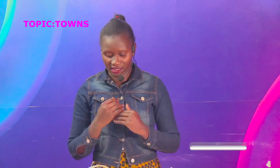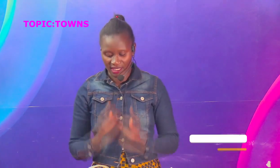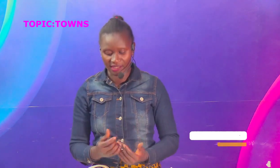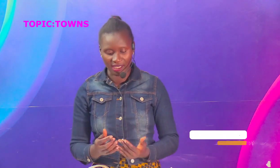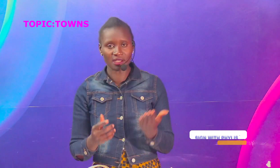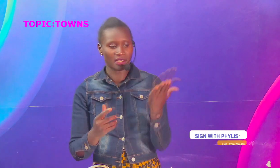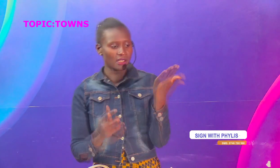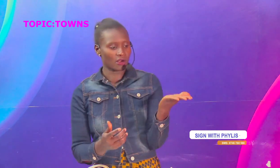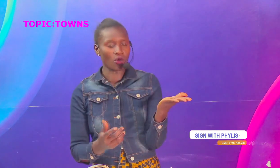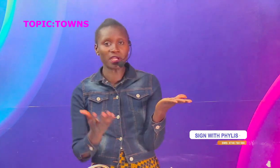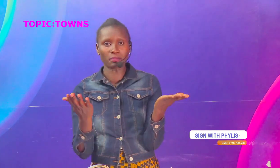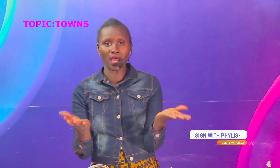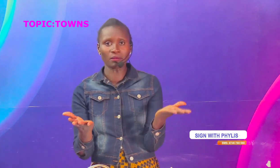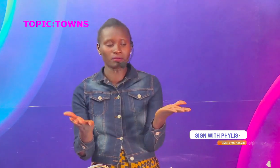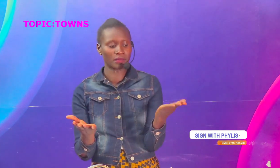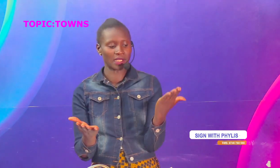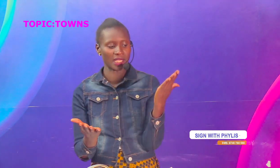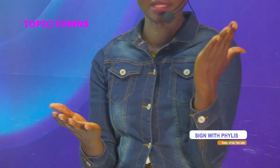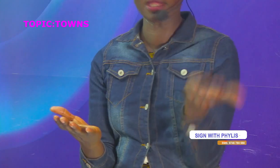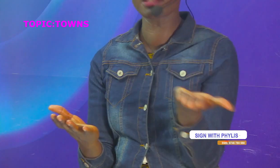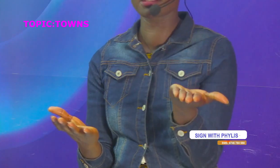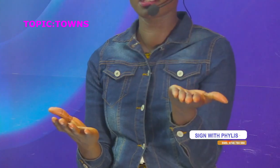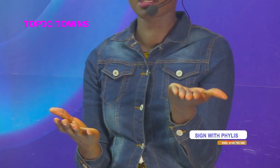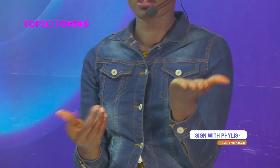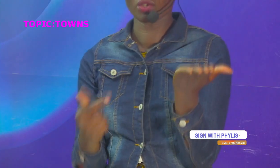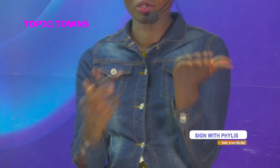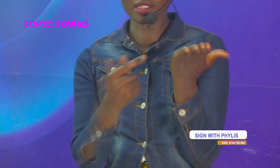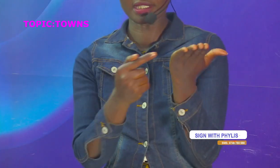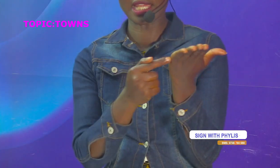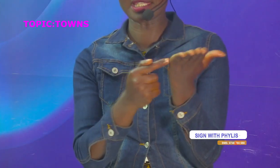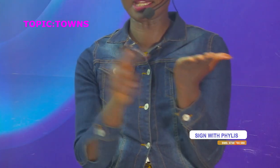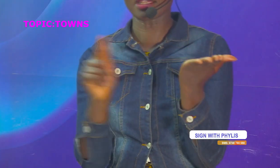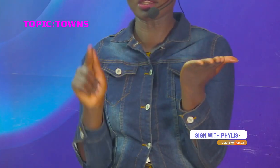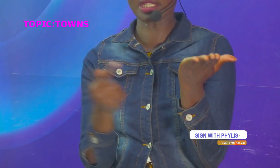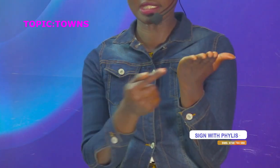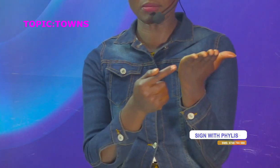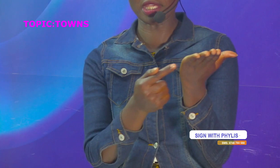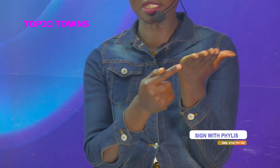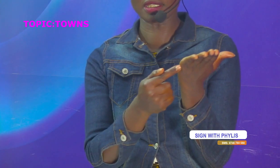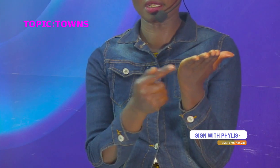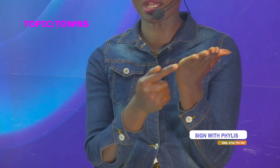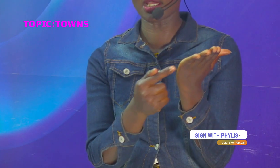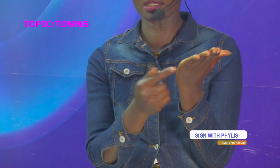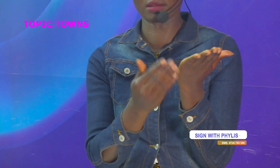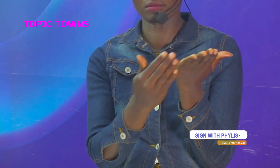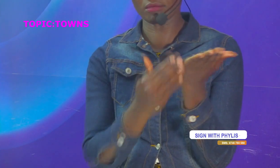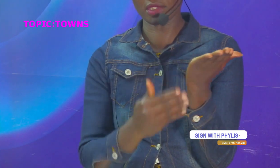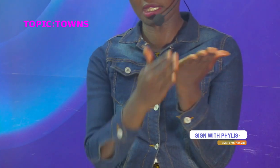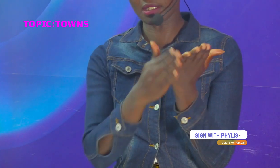Taita? Open palm like this. So Taita, you're just tapping it just beside